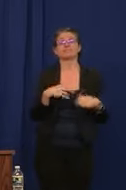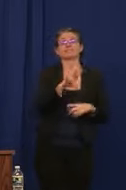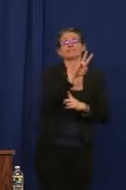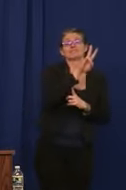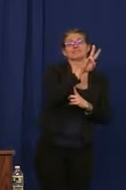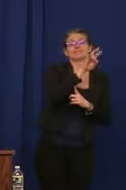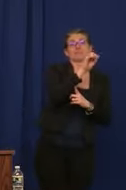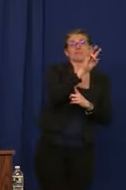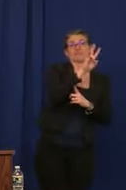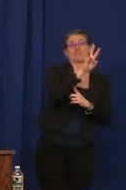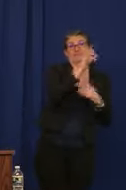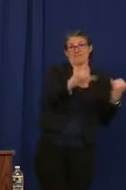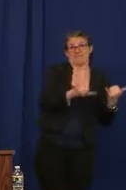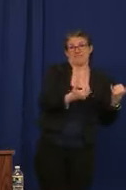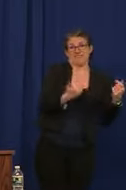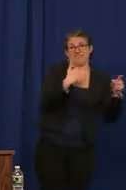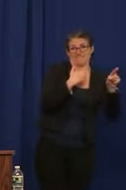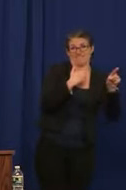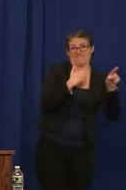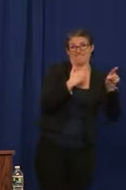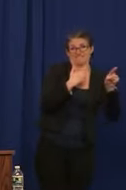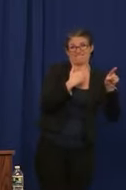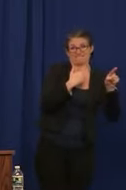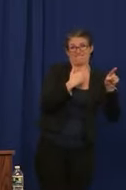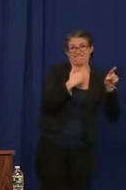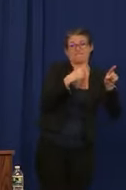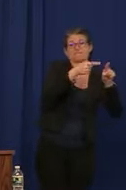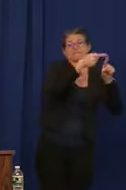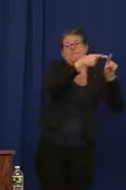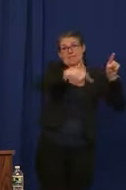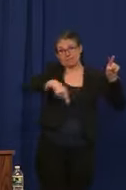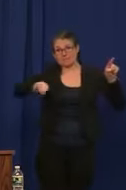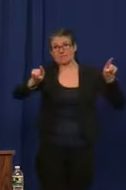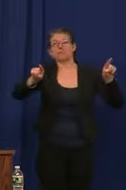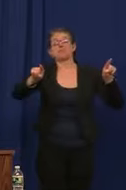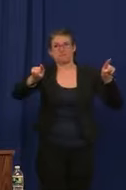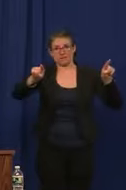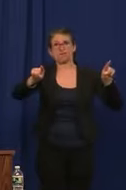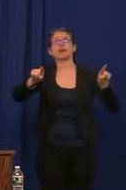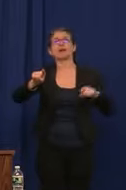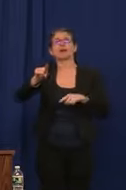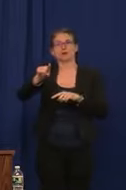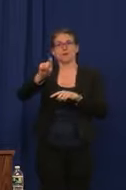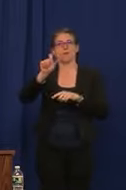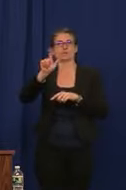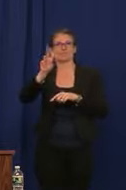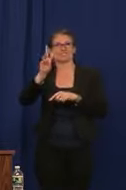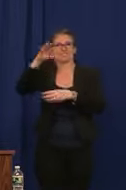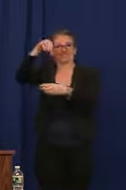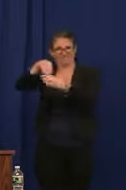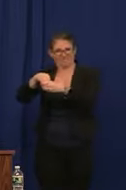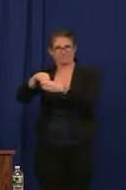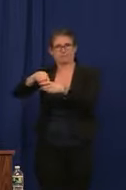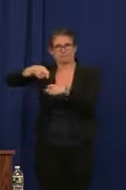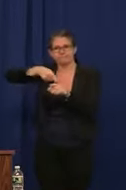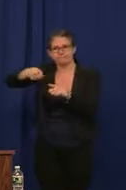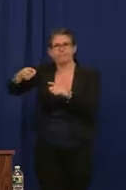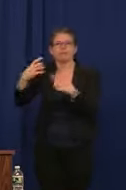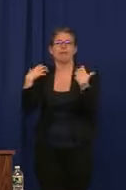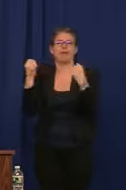166 are healthcare workers. That's a total of about 21% of all of our positive